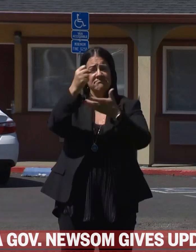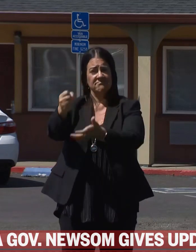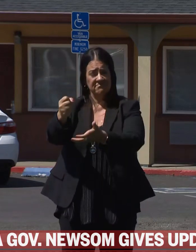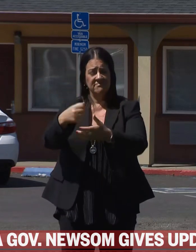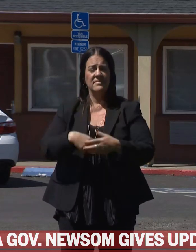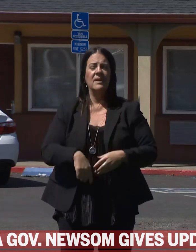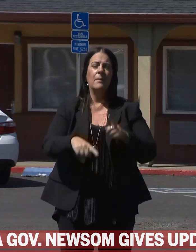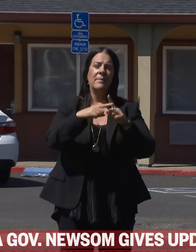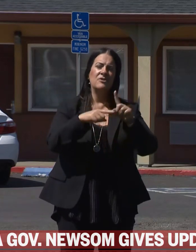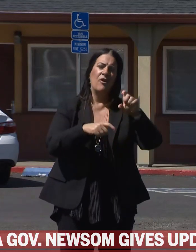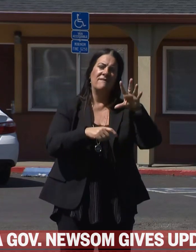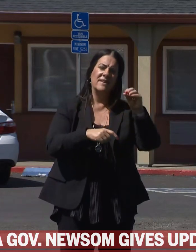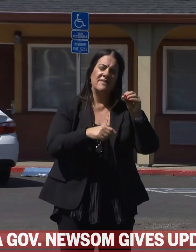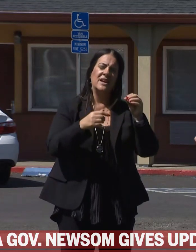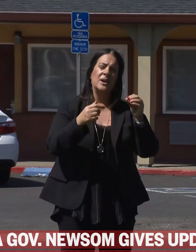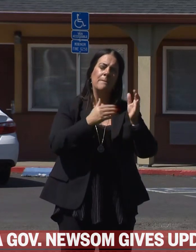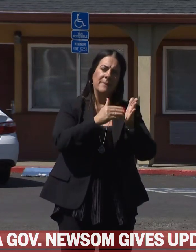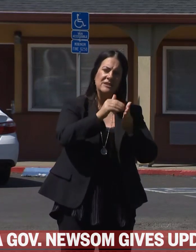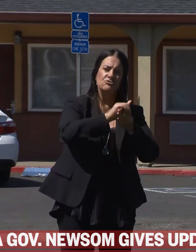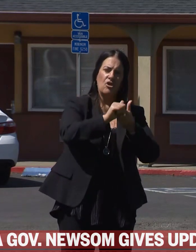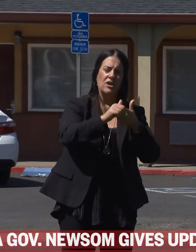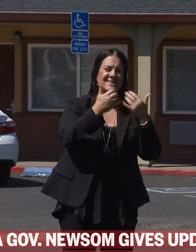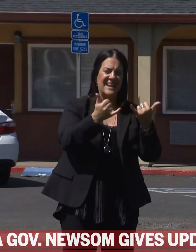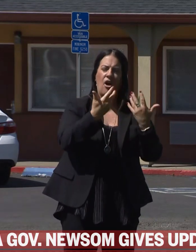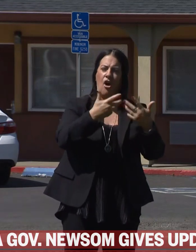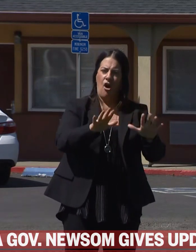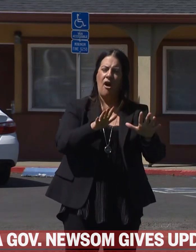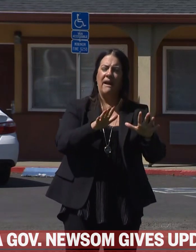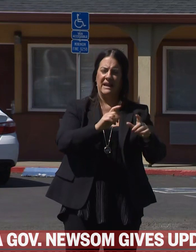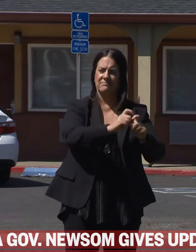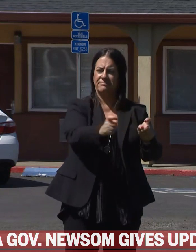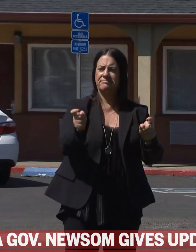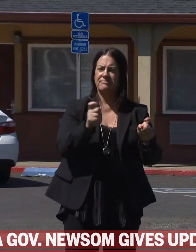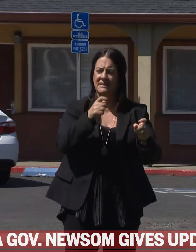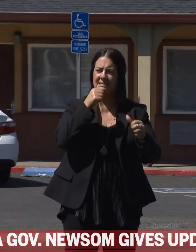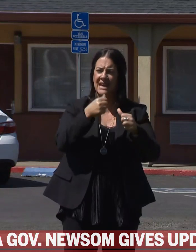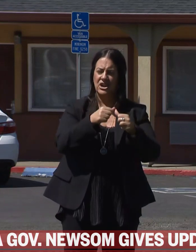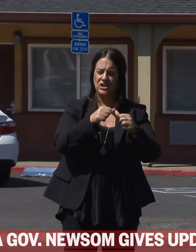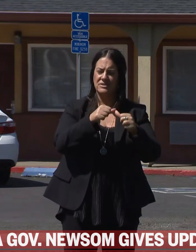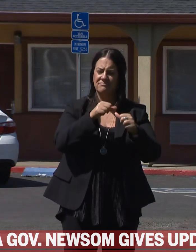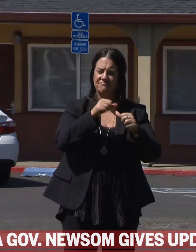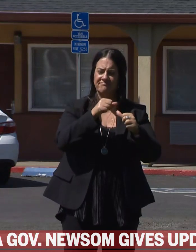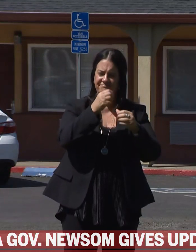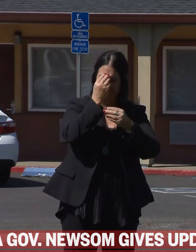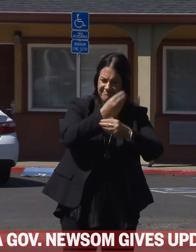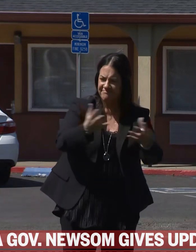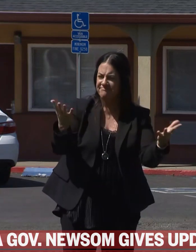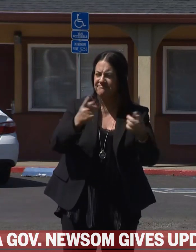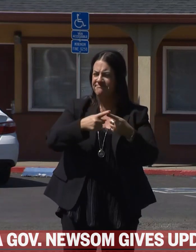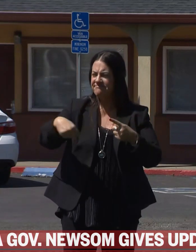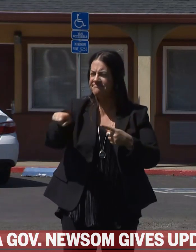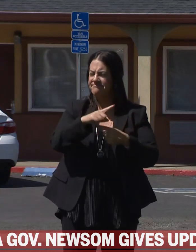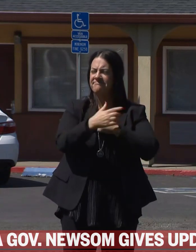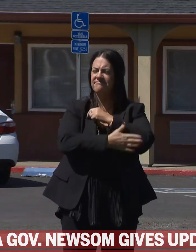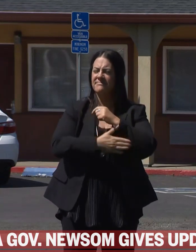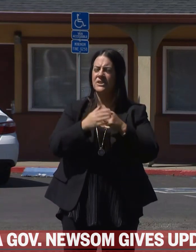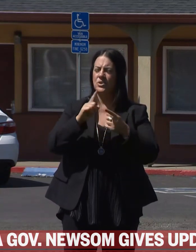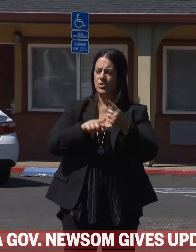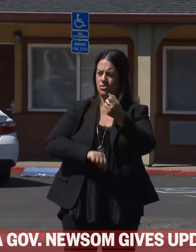million of the new dollars that are now out. Award letters have already gone out to support this